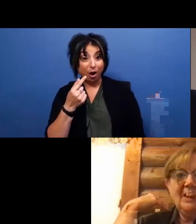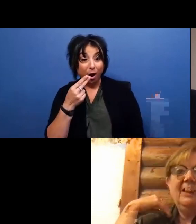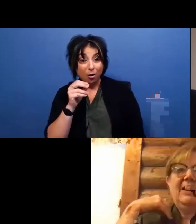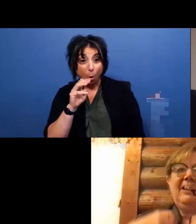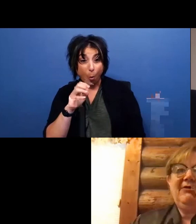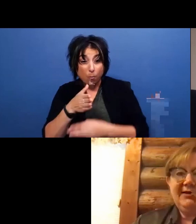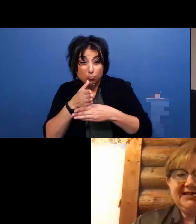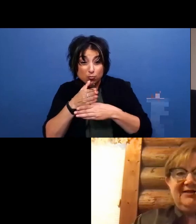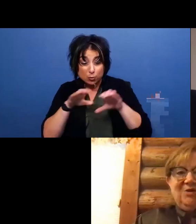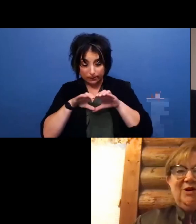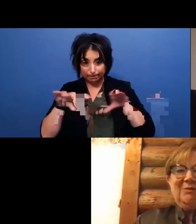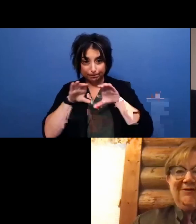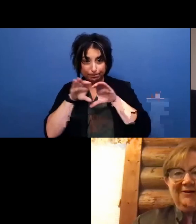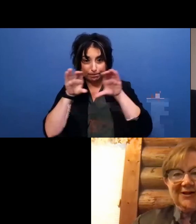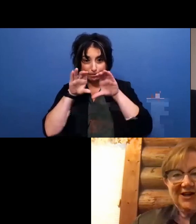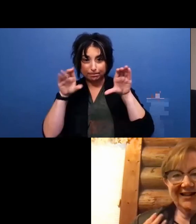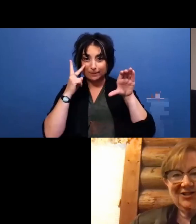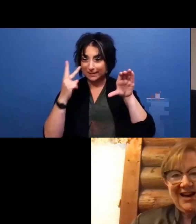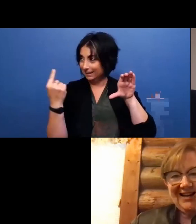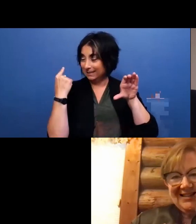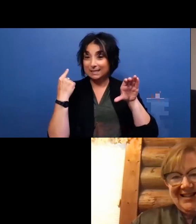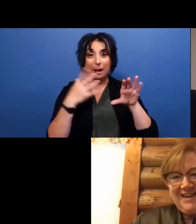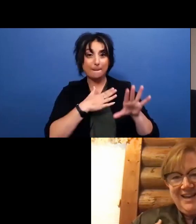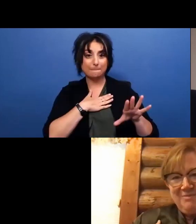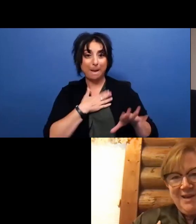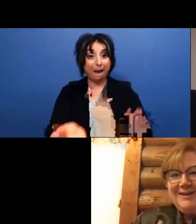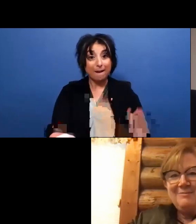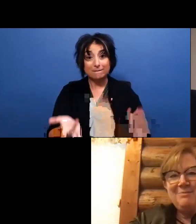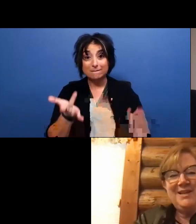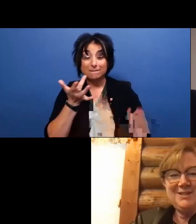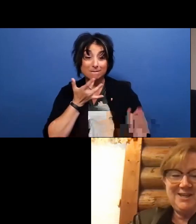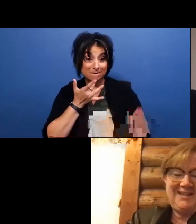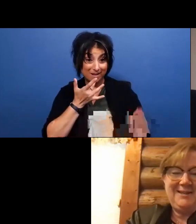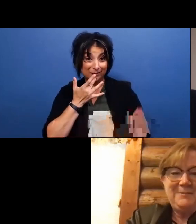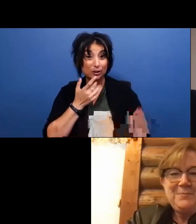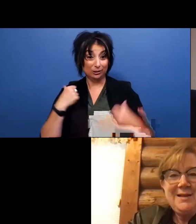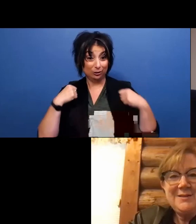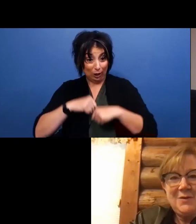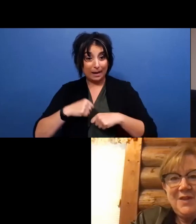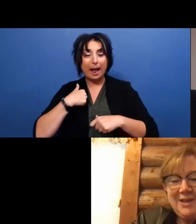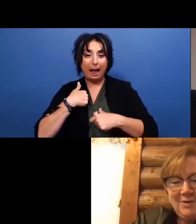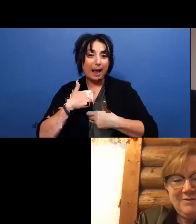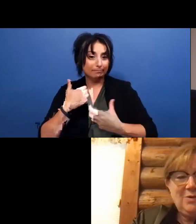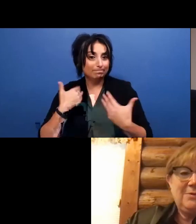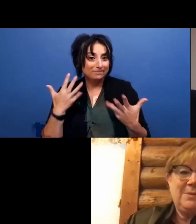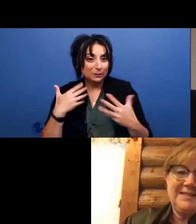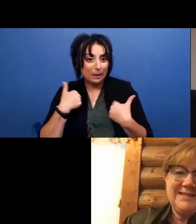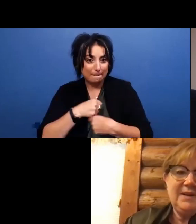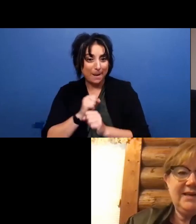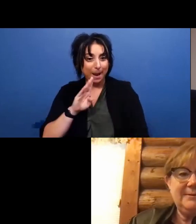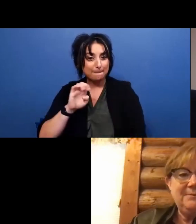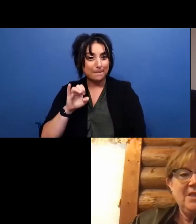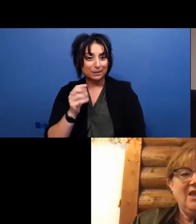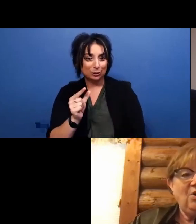behind me. And I have on this evening one of my favorite Chinese jackets that I had made in Beijing. So thank you everyone